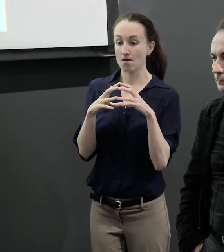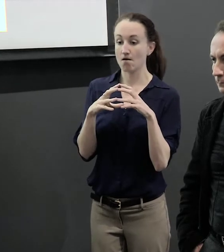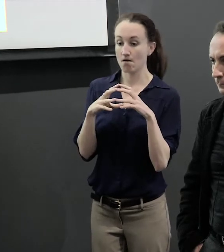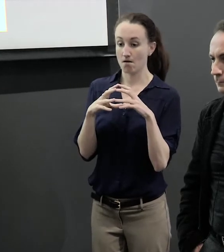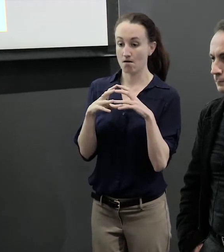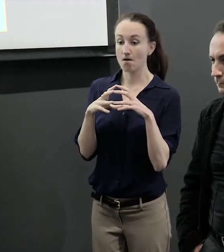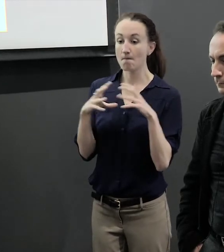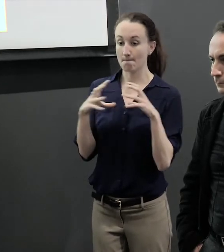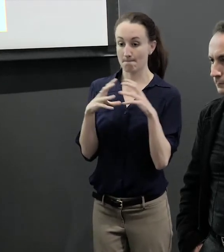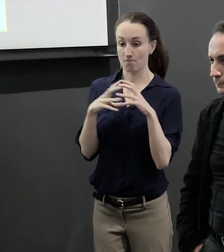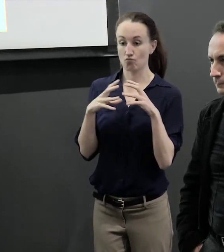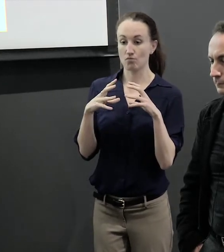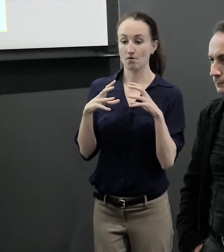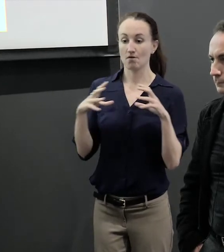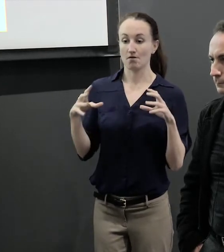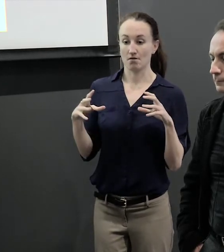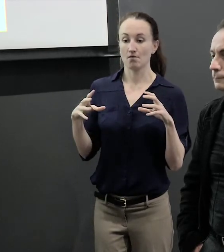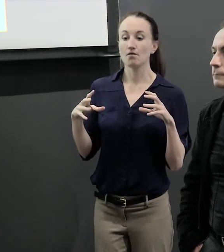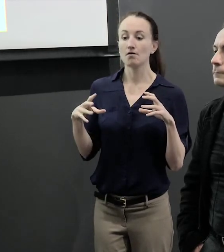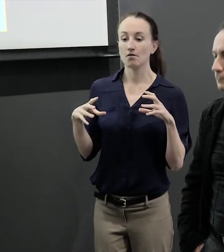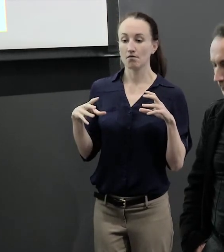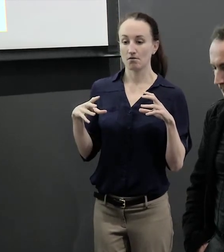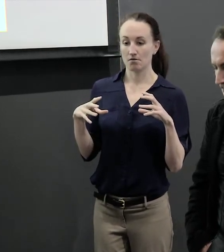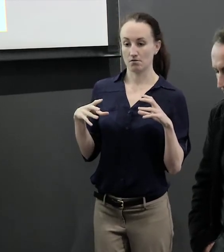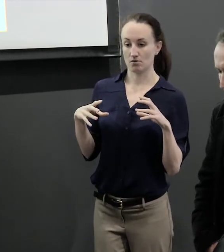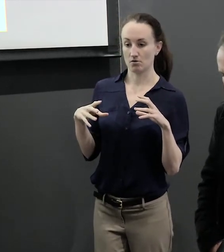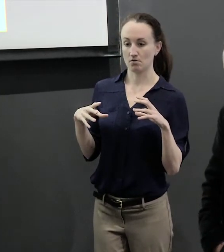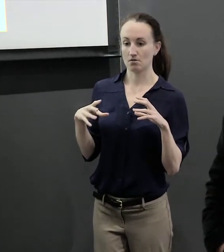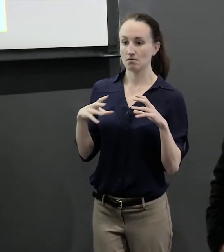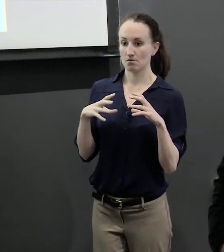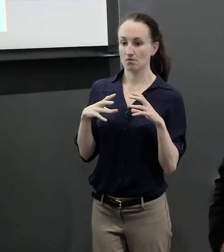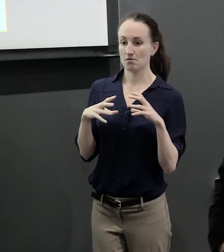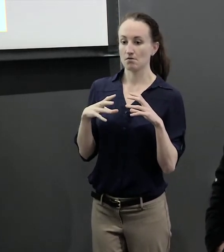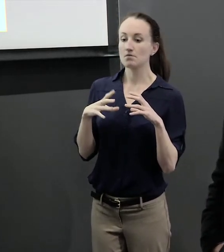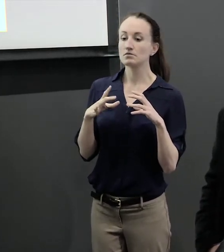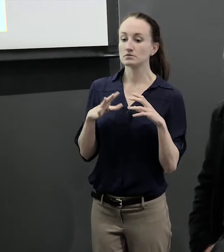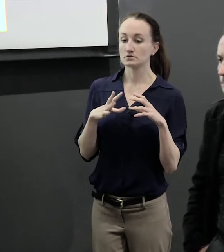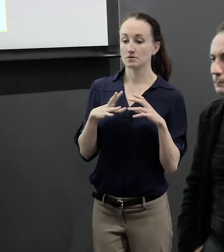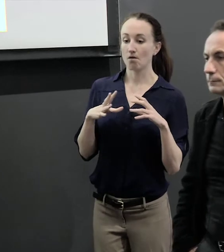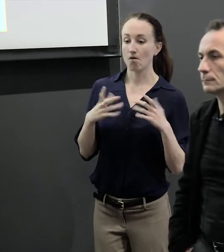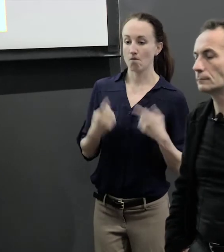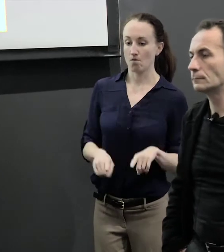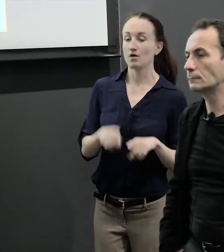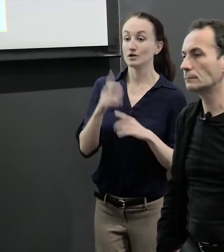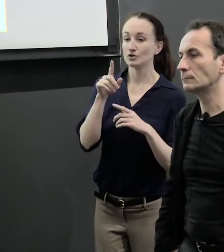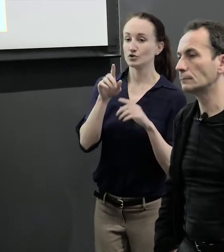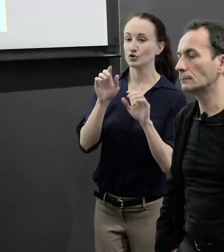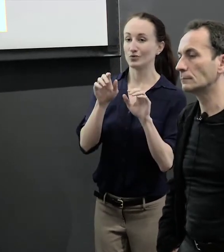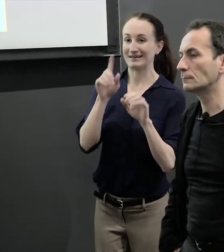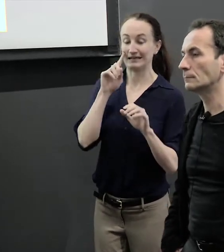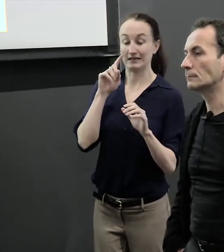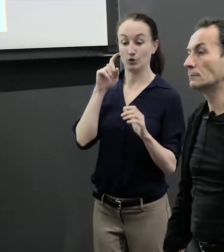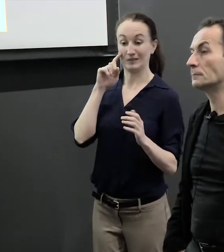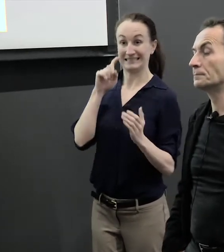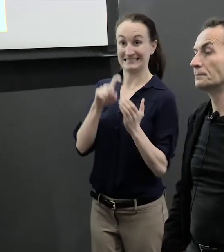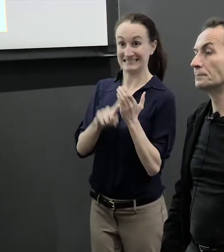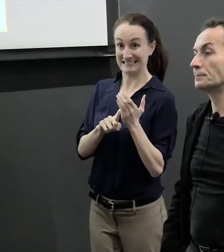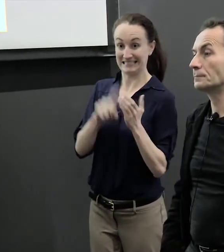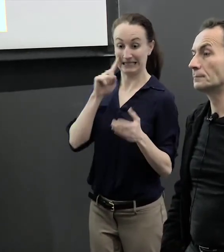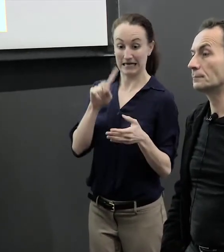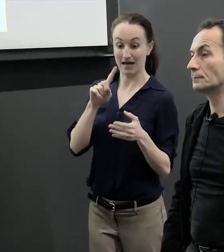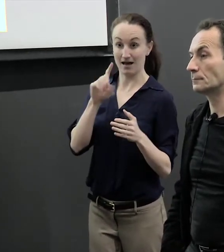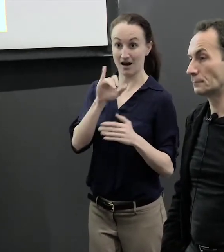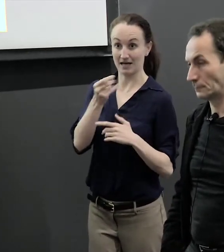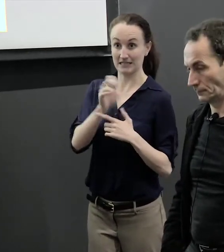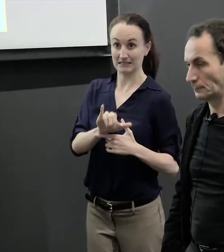interpret. Once you explain what's going on, we can see the iconicity and interpret it. But at the same time, apparently, it only